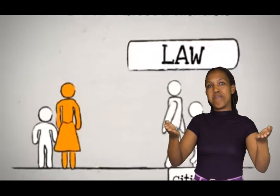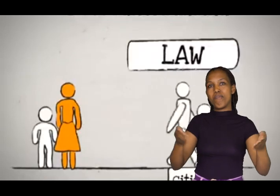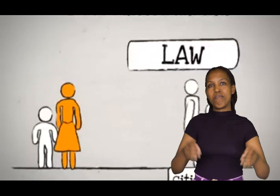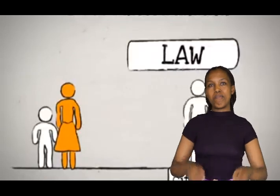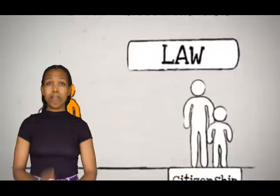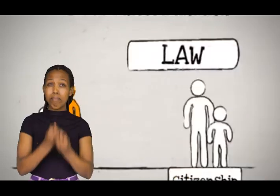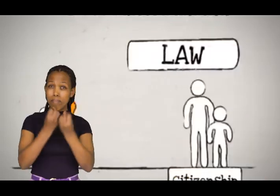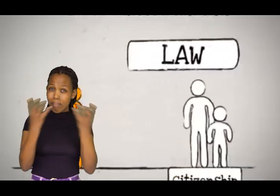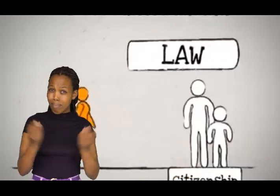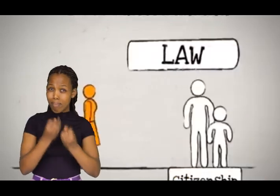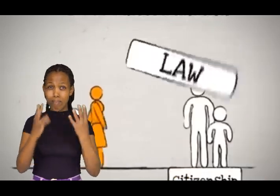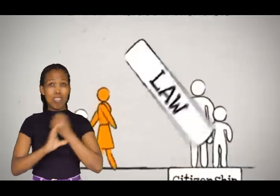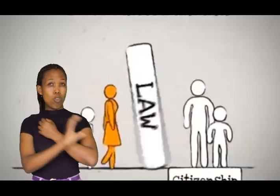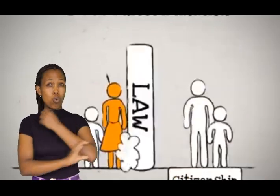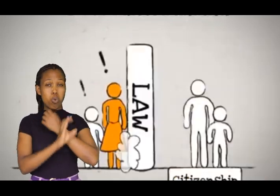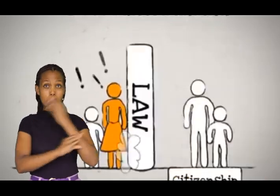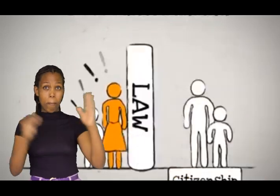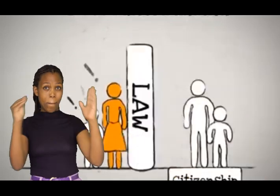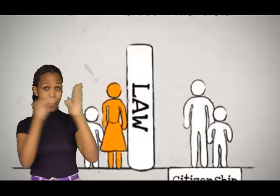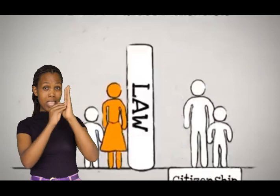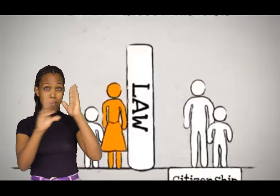respective countries.